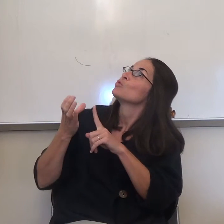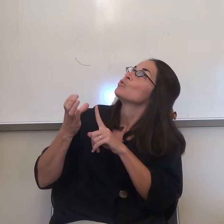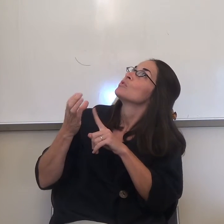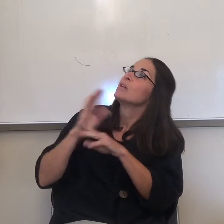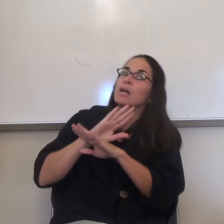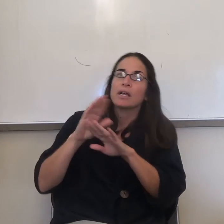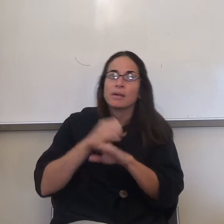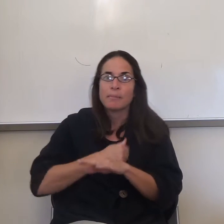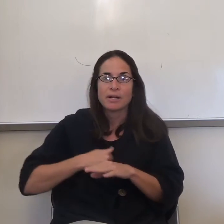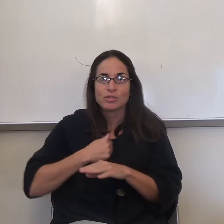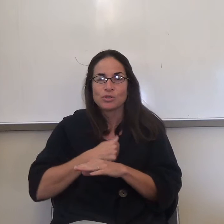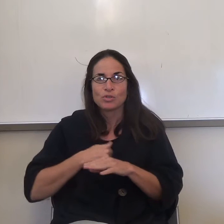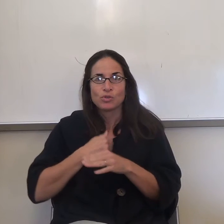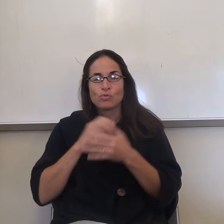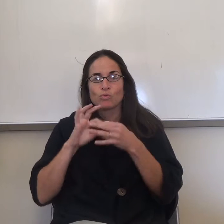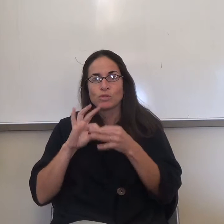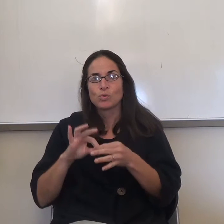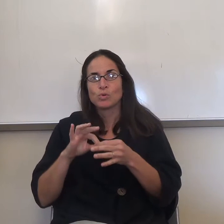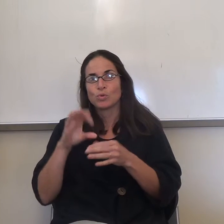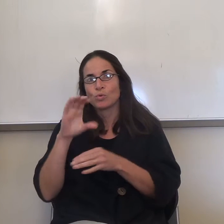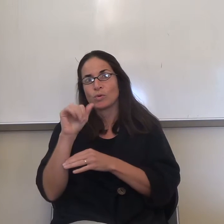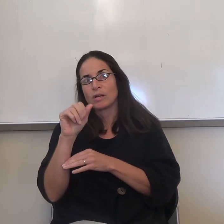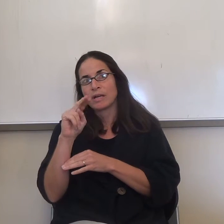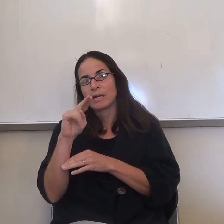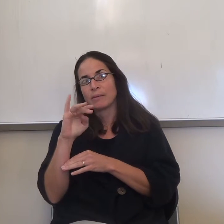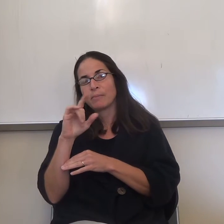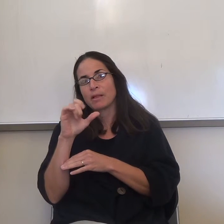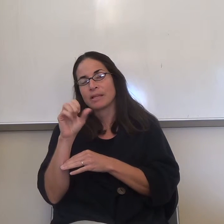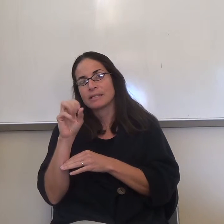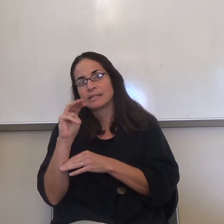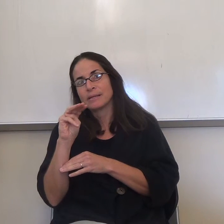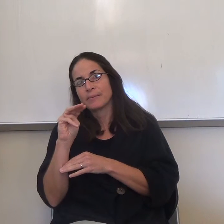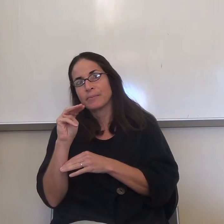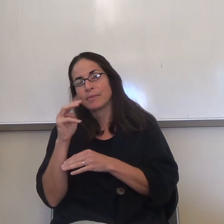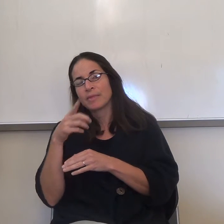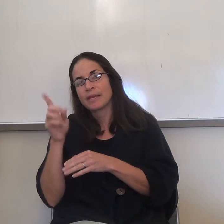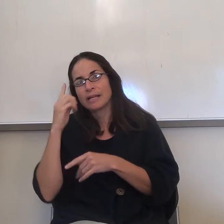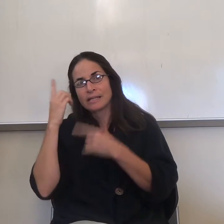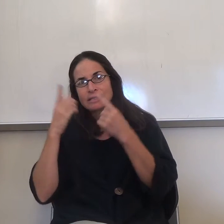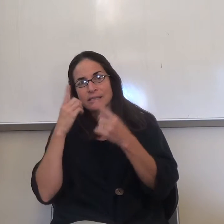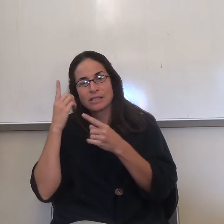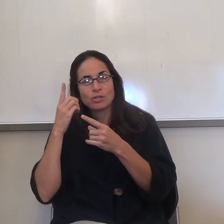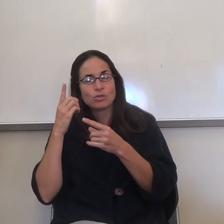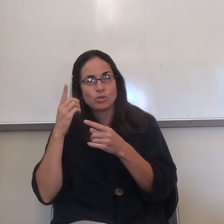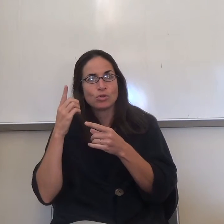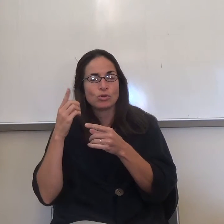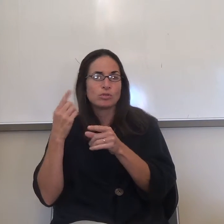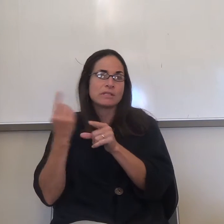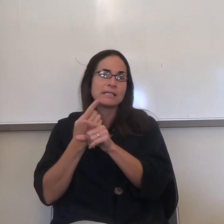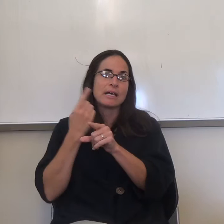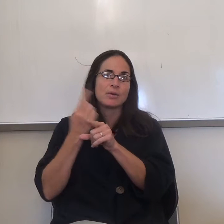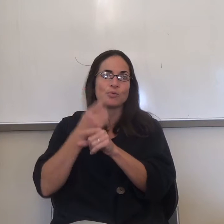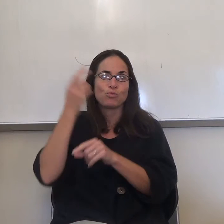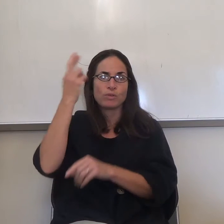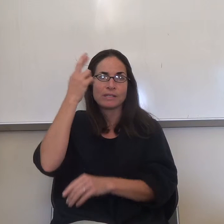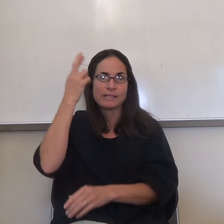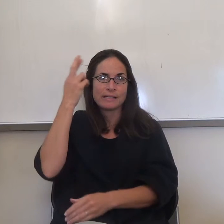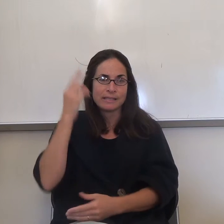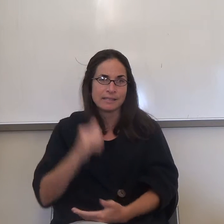resorted to cannibalism for what were considered sound reasons. So what's